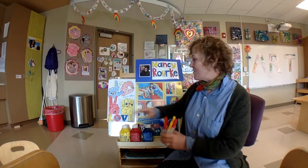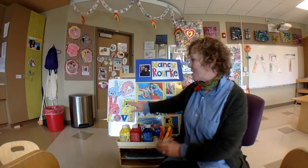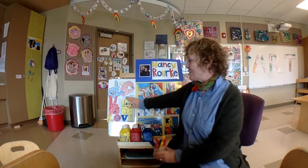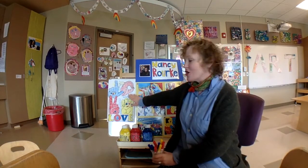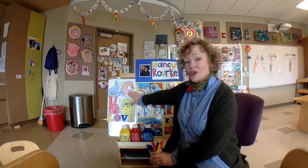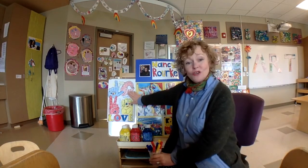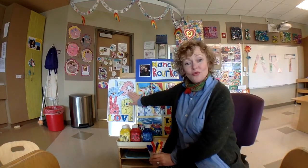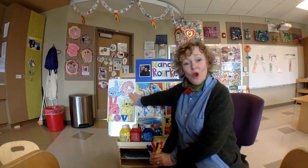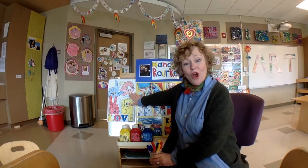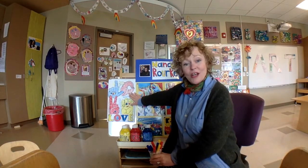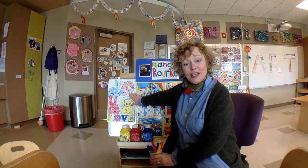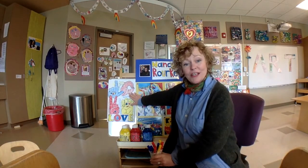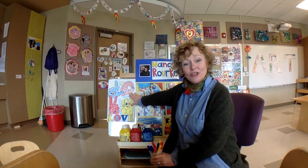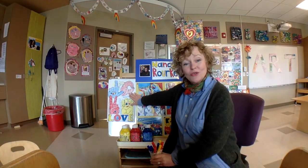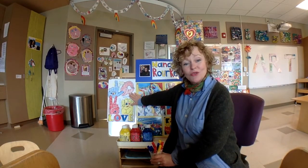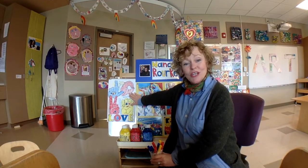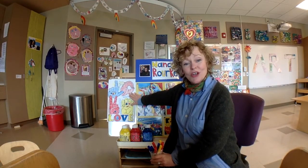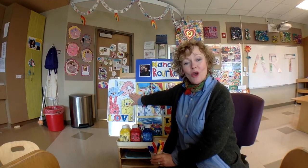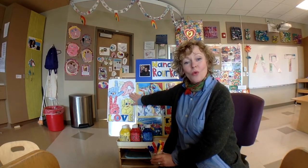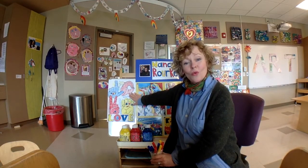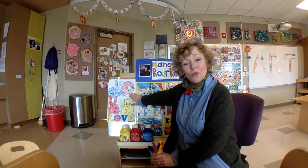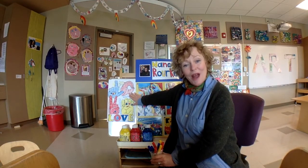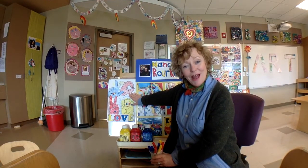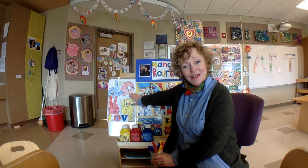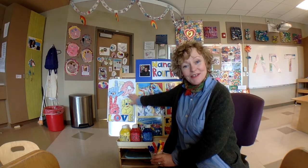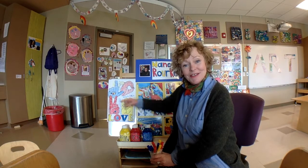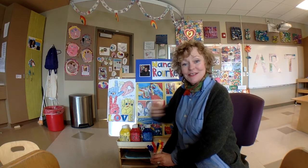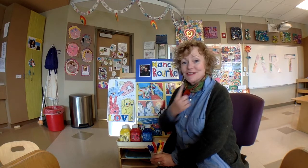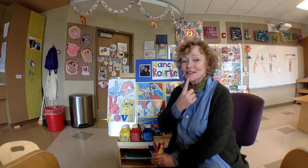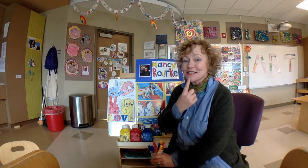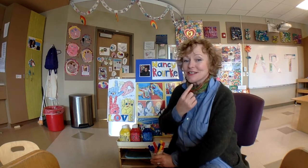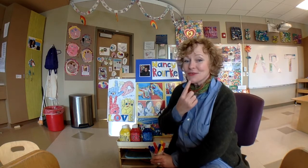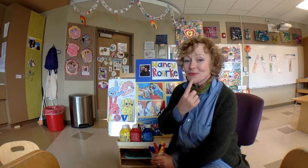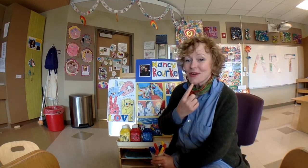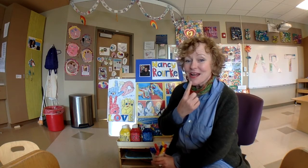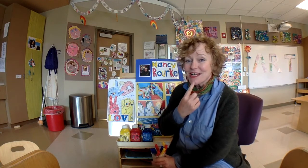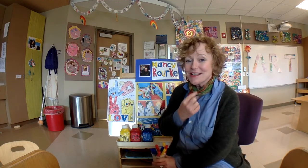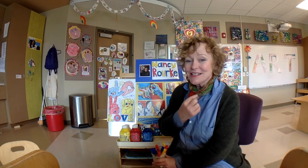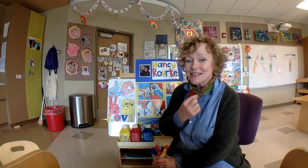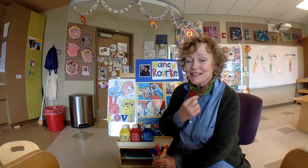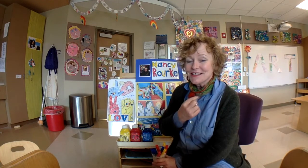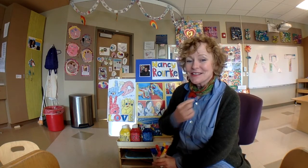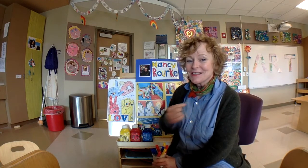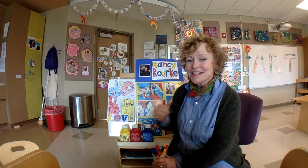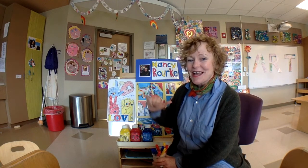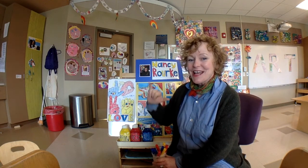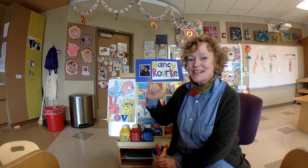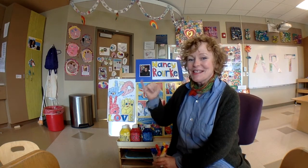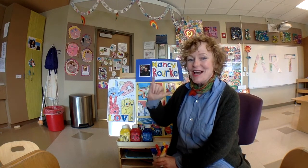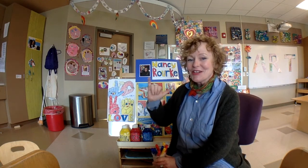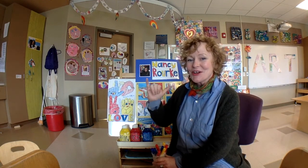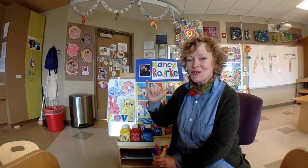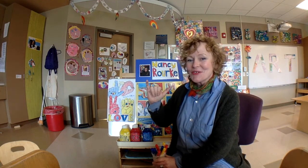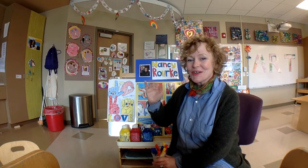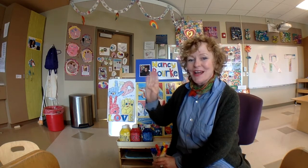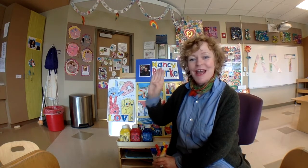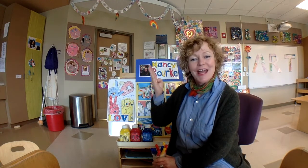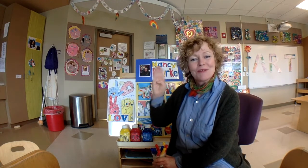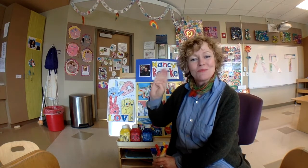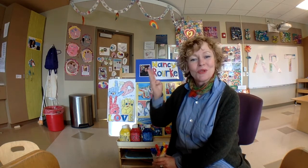fun drawing using red, red, yellow, and